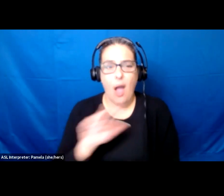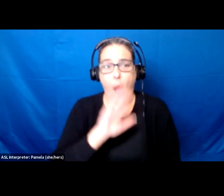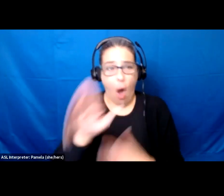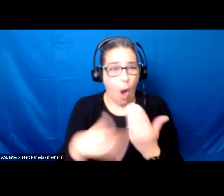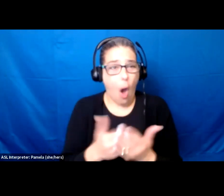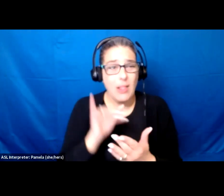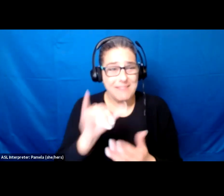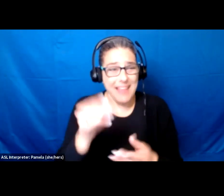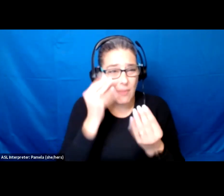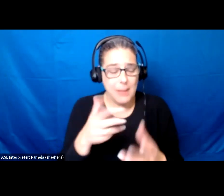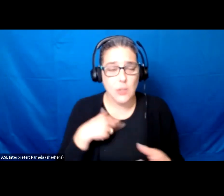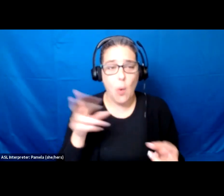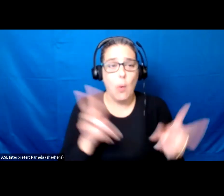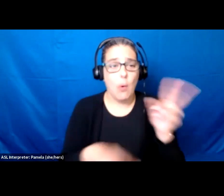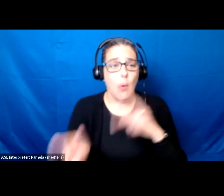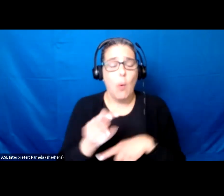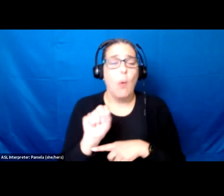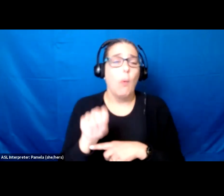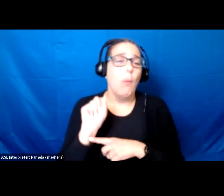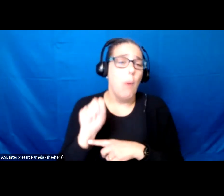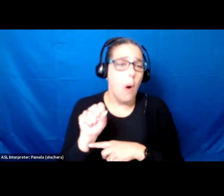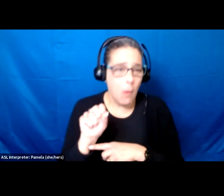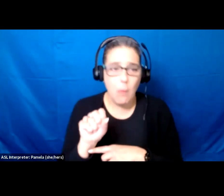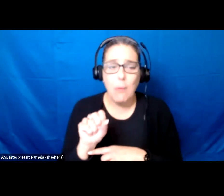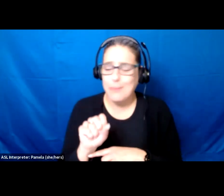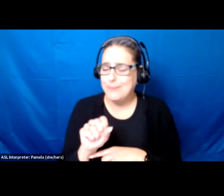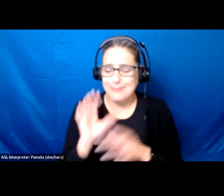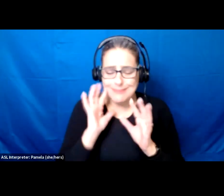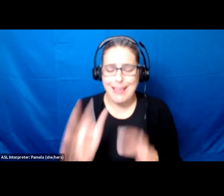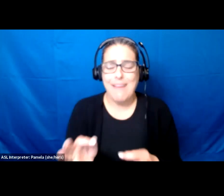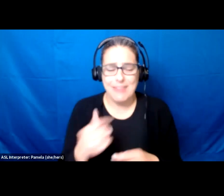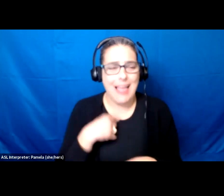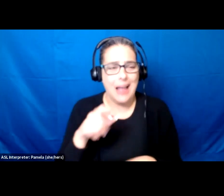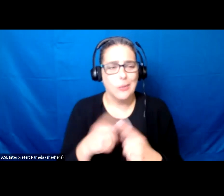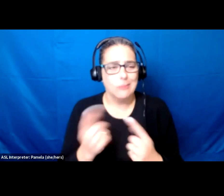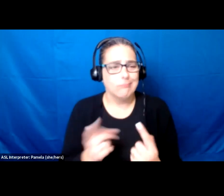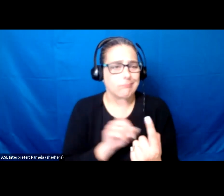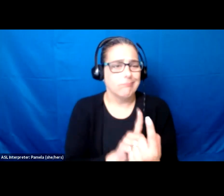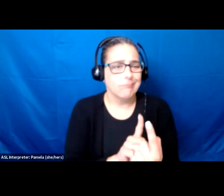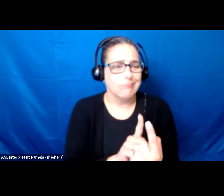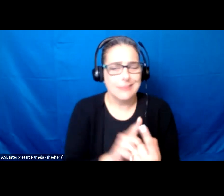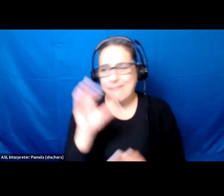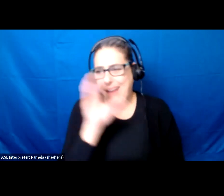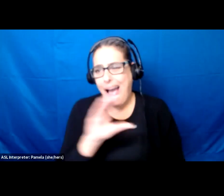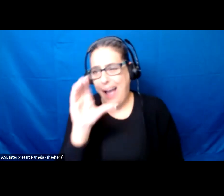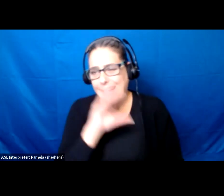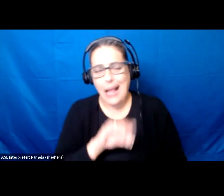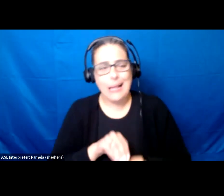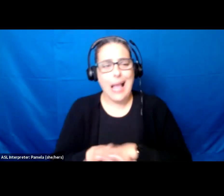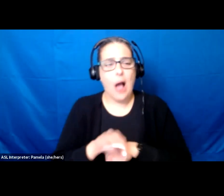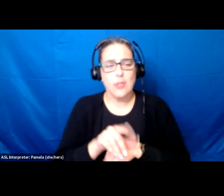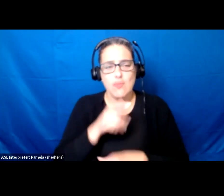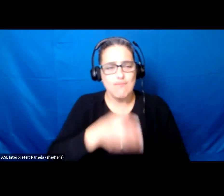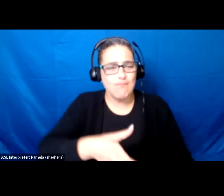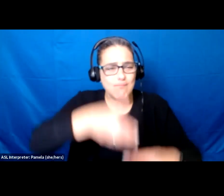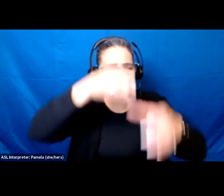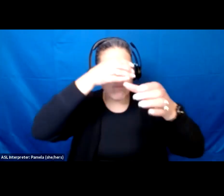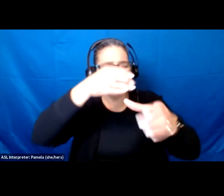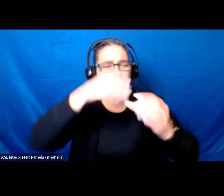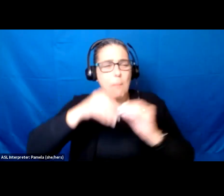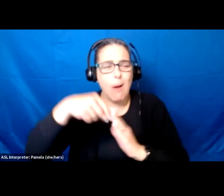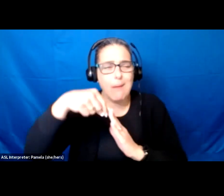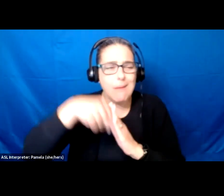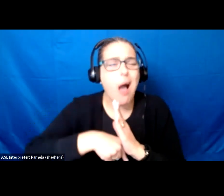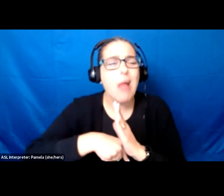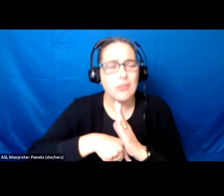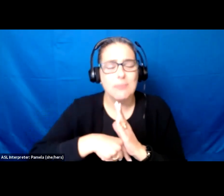planner or to seek, advice and counsel of those folks who know the programs a lot better, because